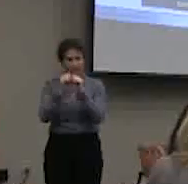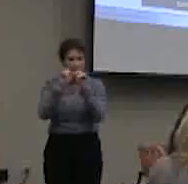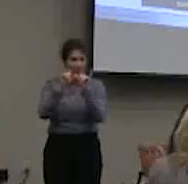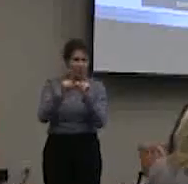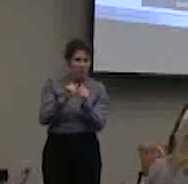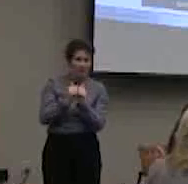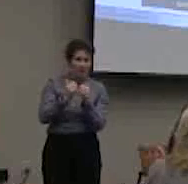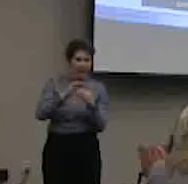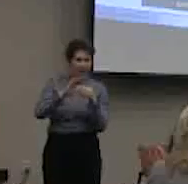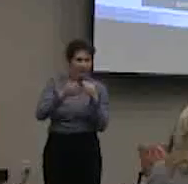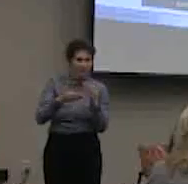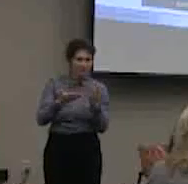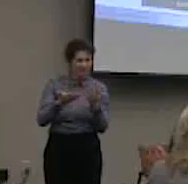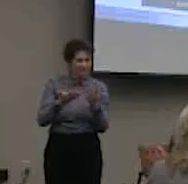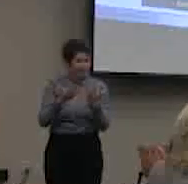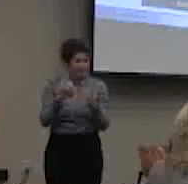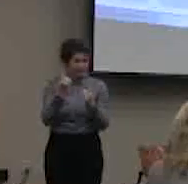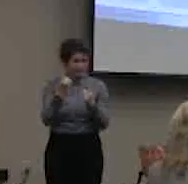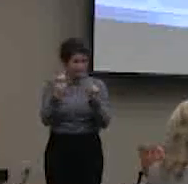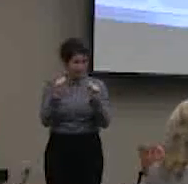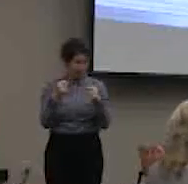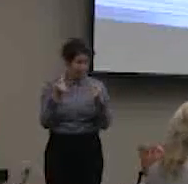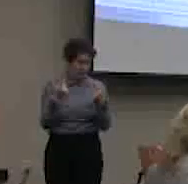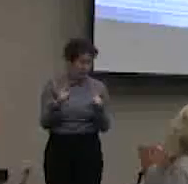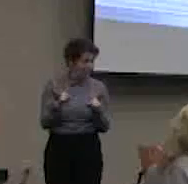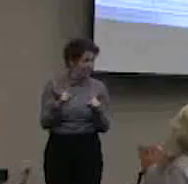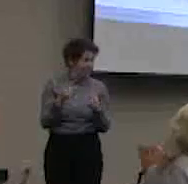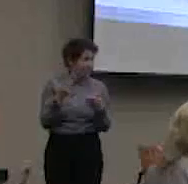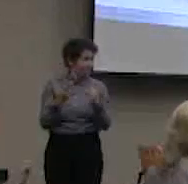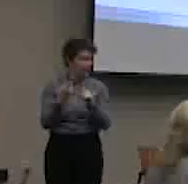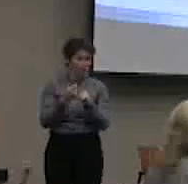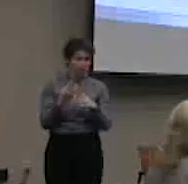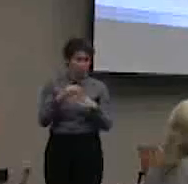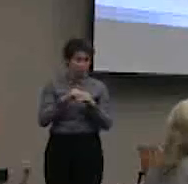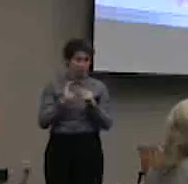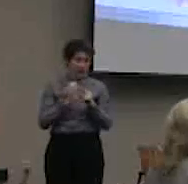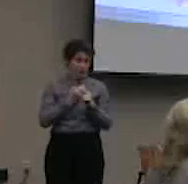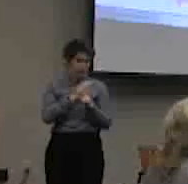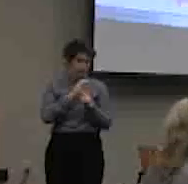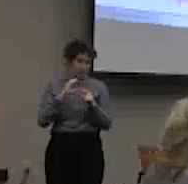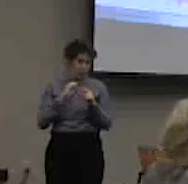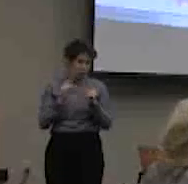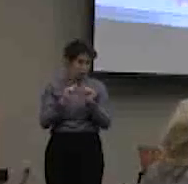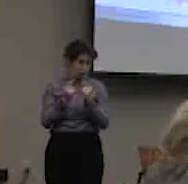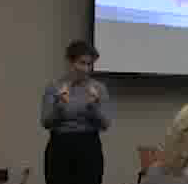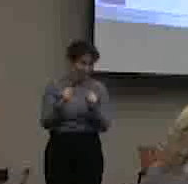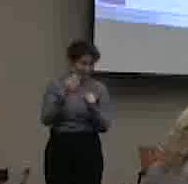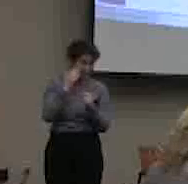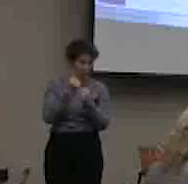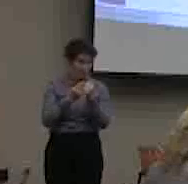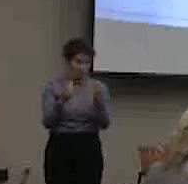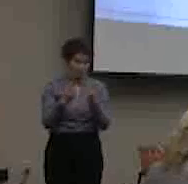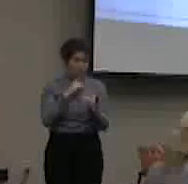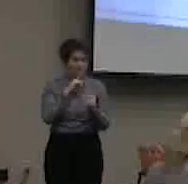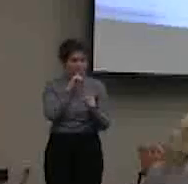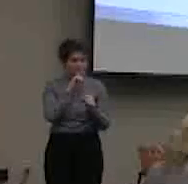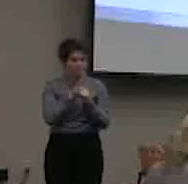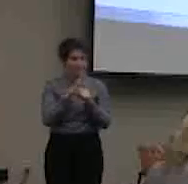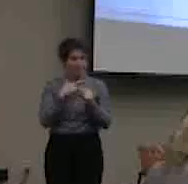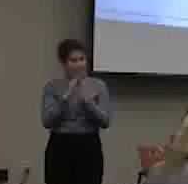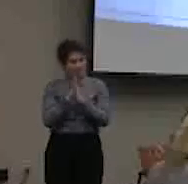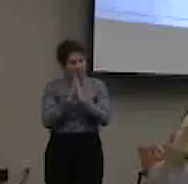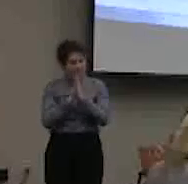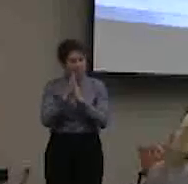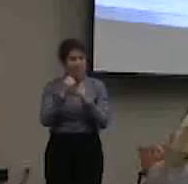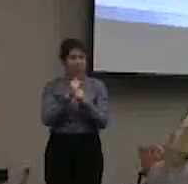something that can happen from within our commission group, since everybody's so committed and wants to help make sure that these are